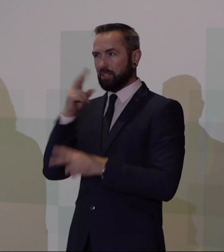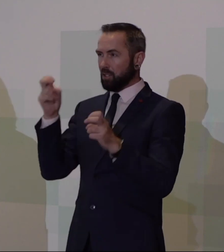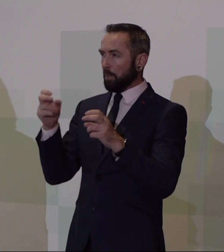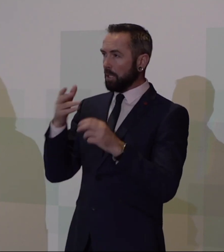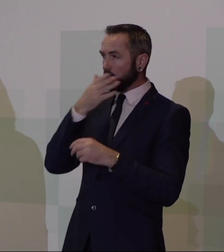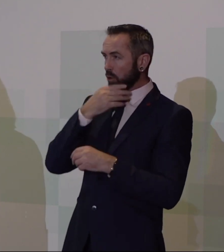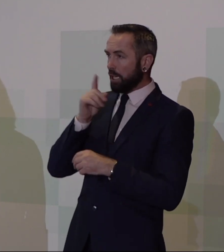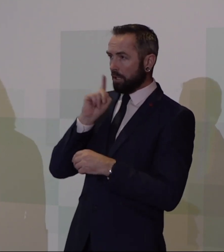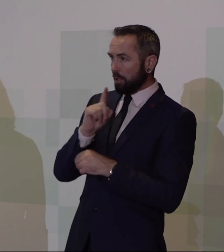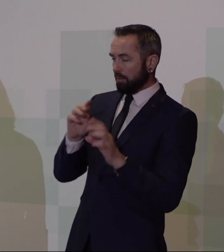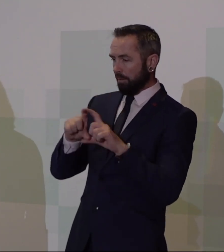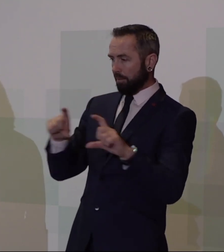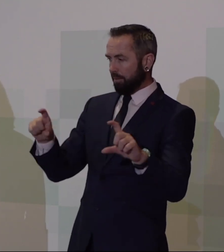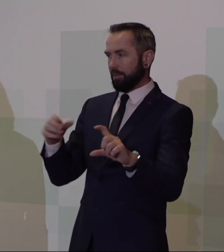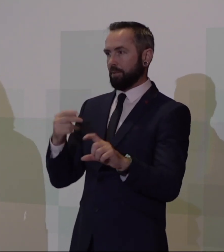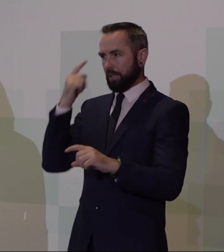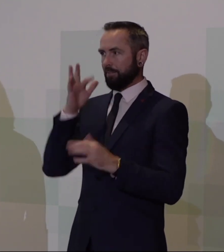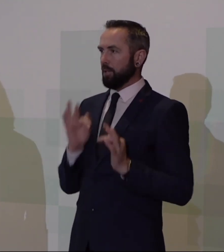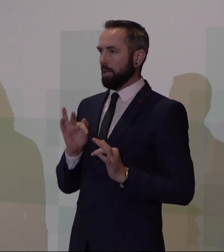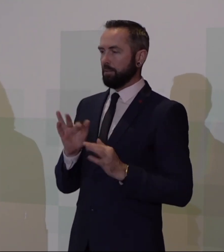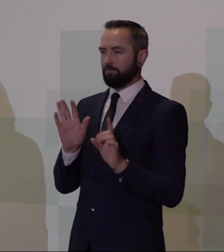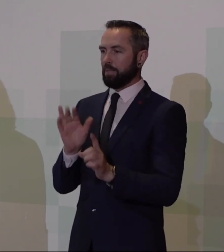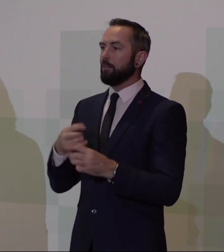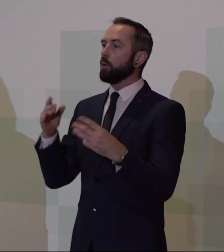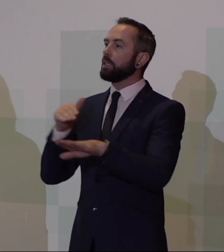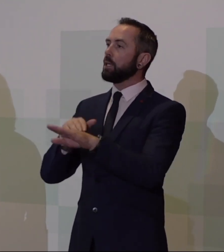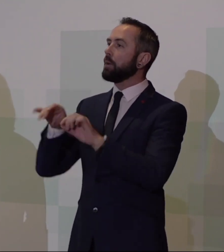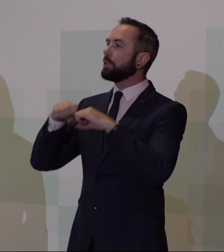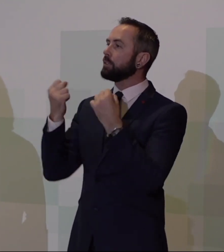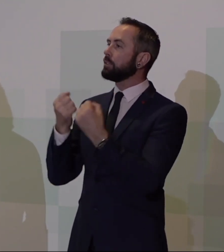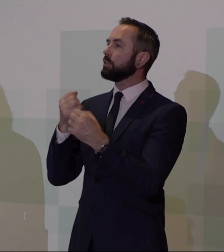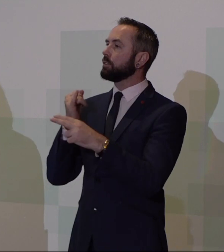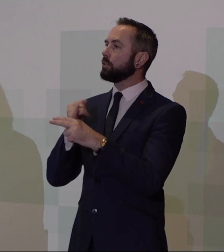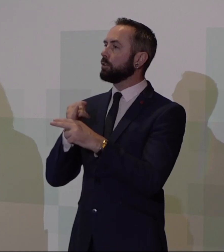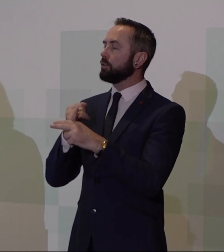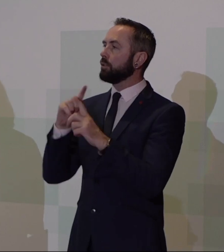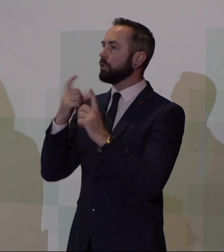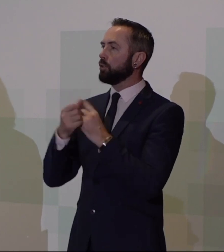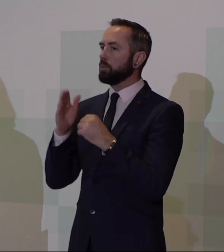mentioned. If you want to impact on school culture, you must promote equality in all activities in the school.